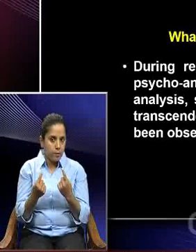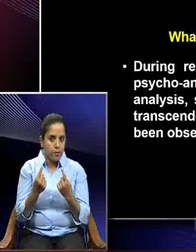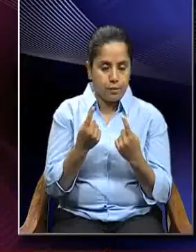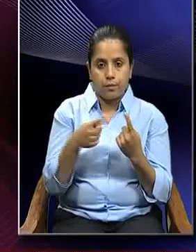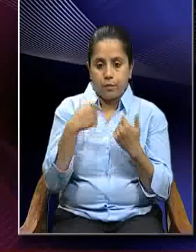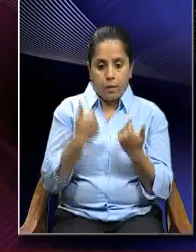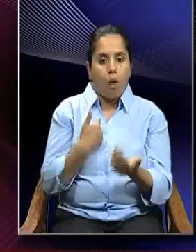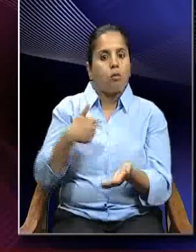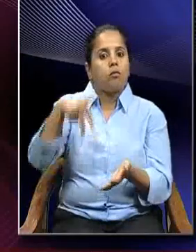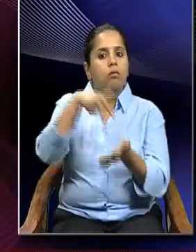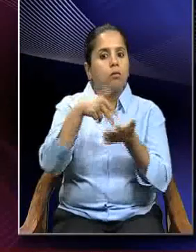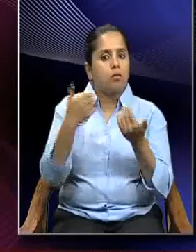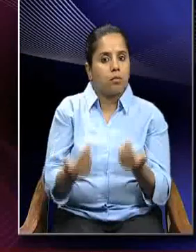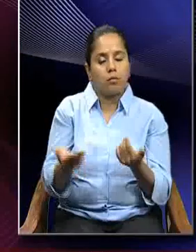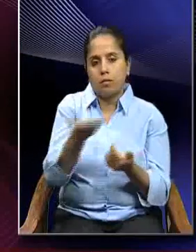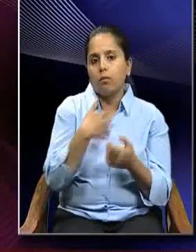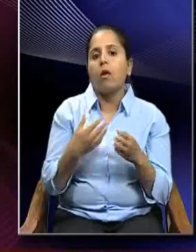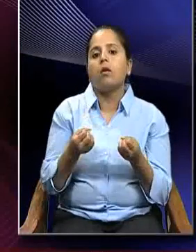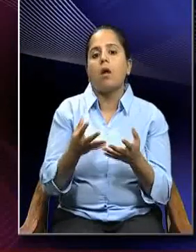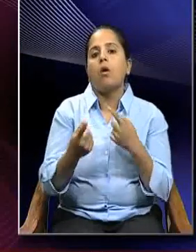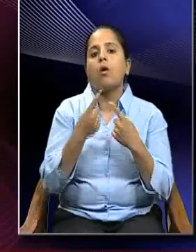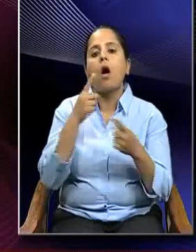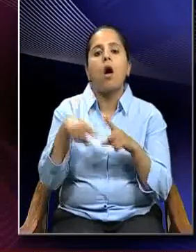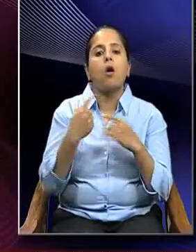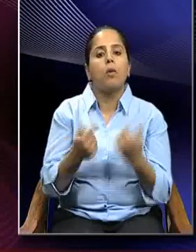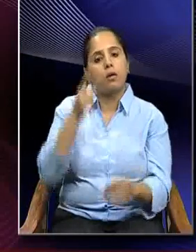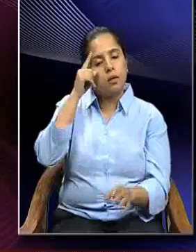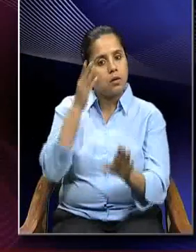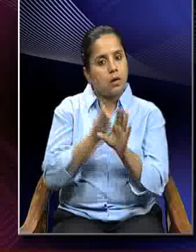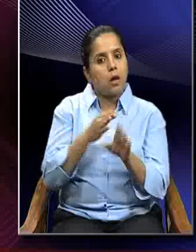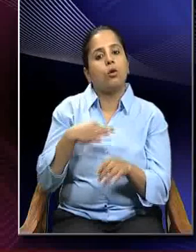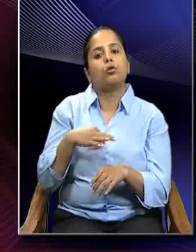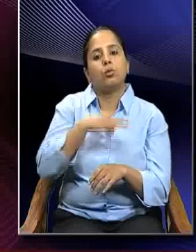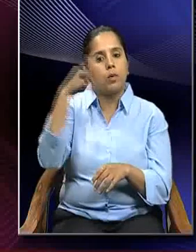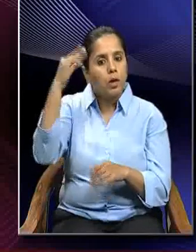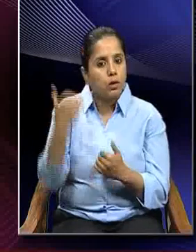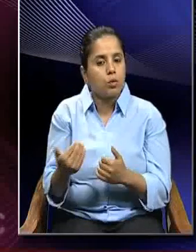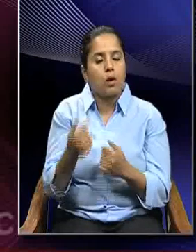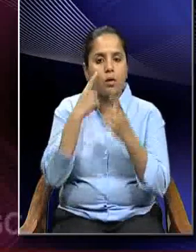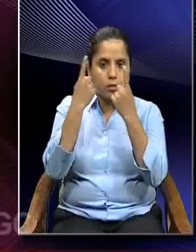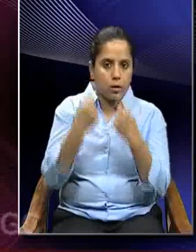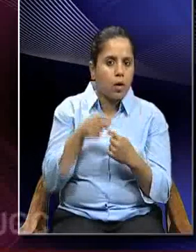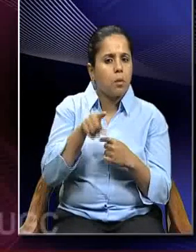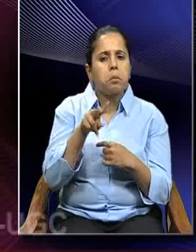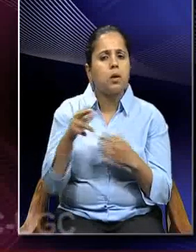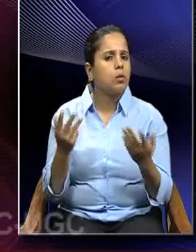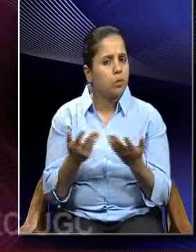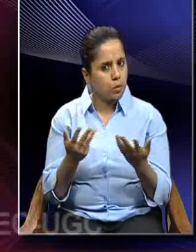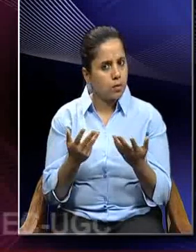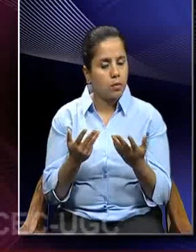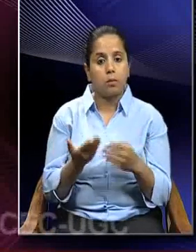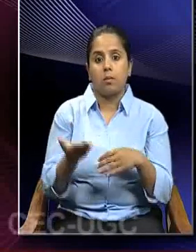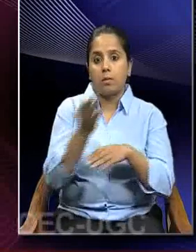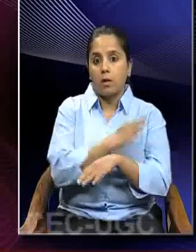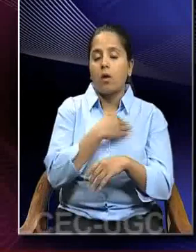at a stage when we have started talking about the psycho-spiritual analysis, what it is. Earlier